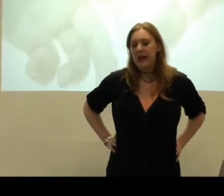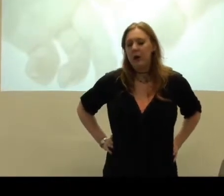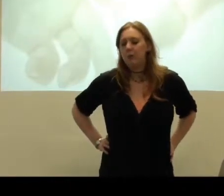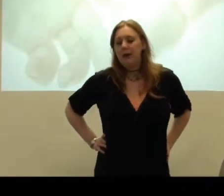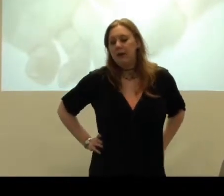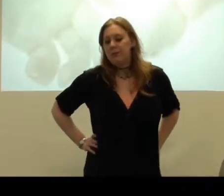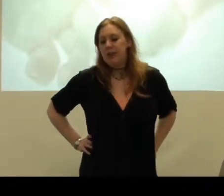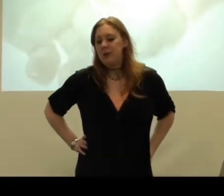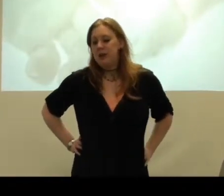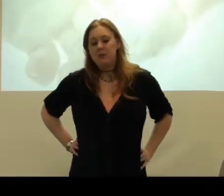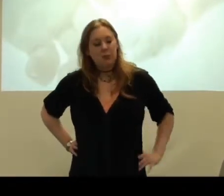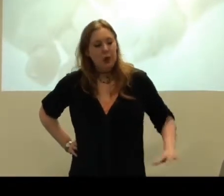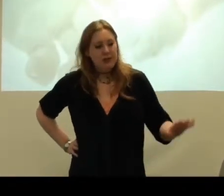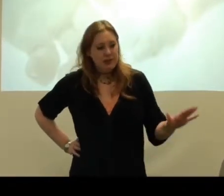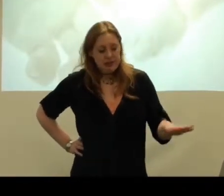account. Even with